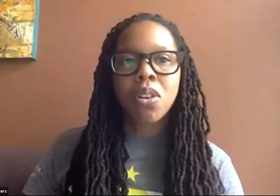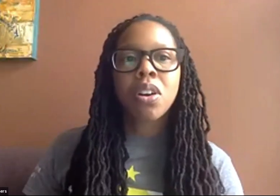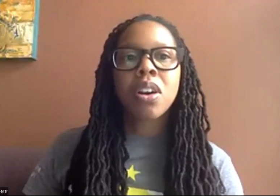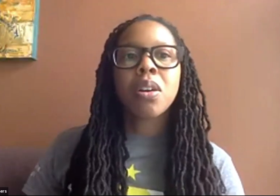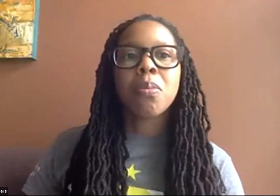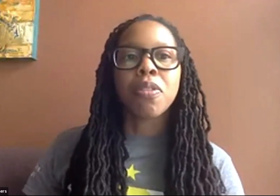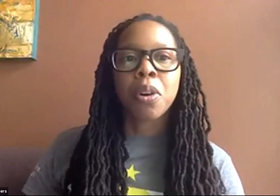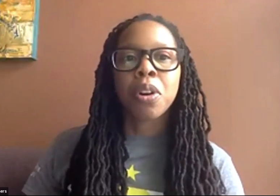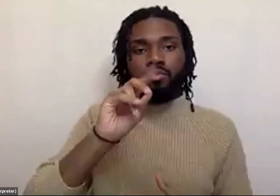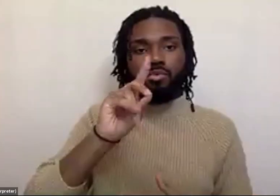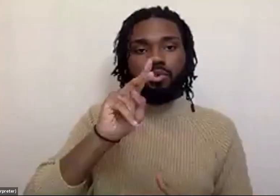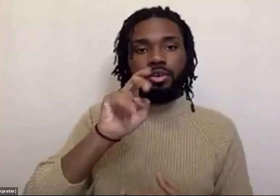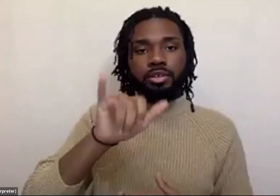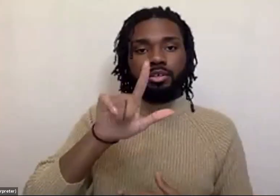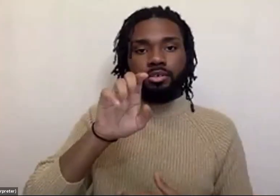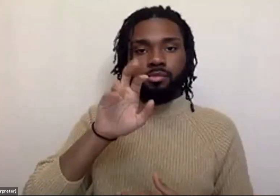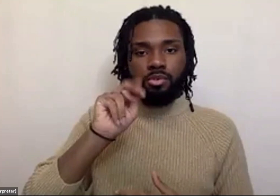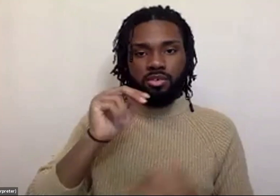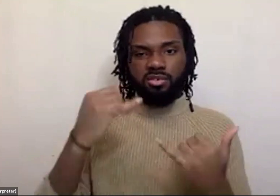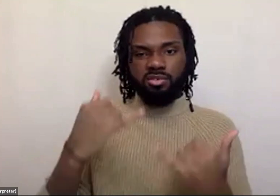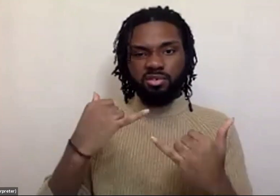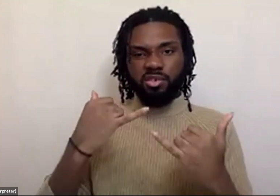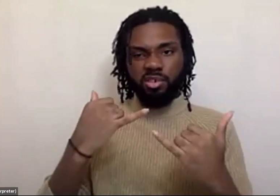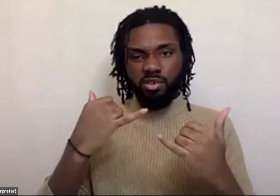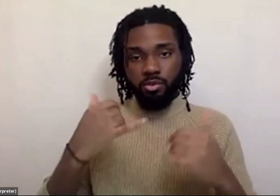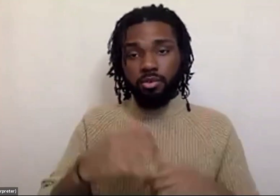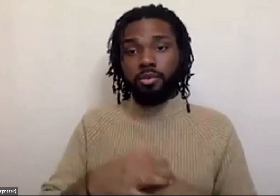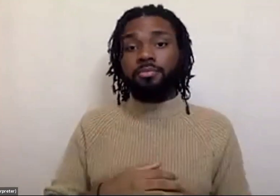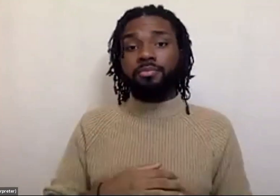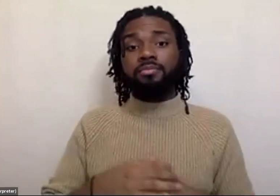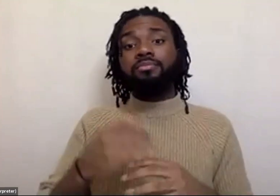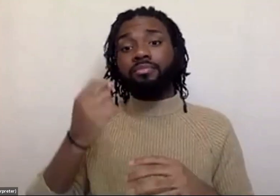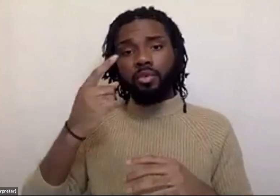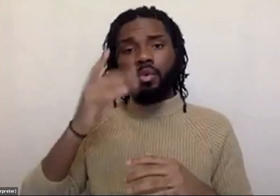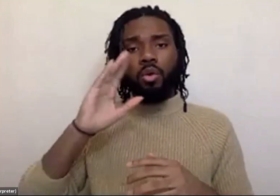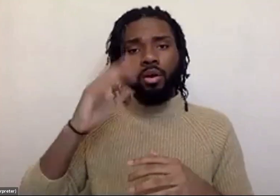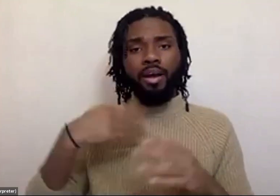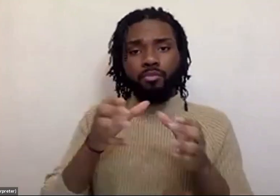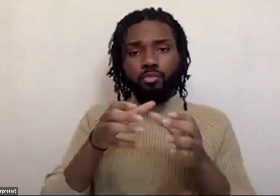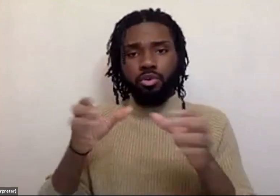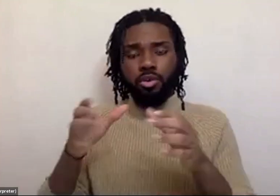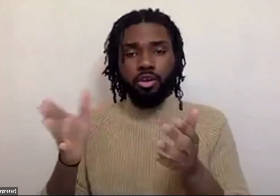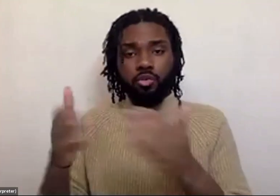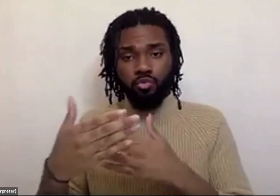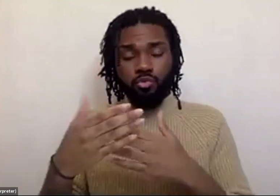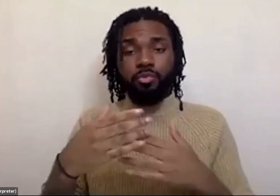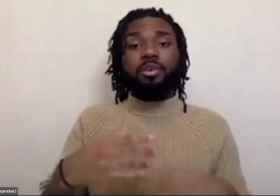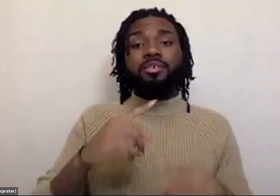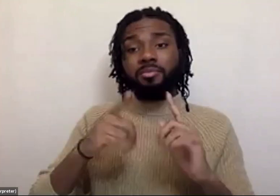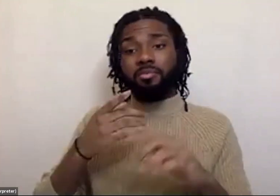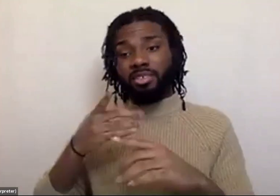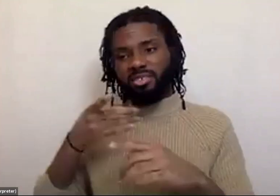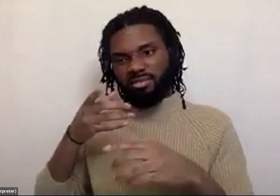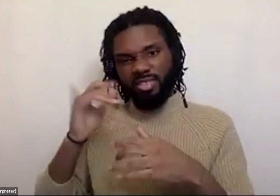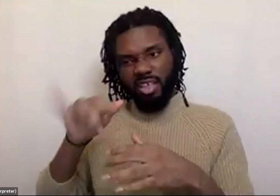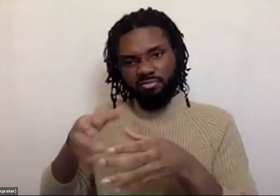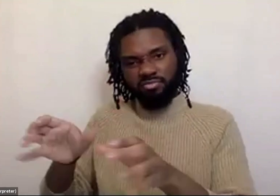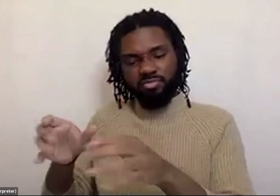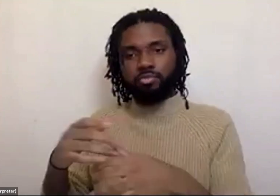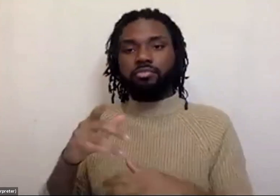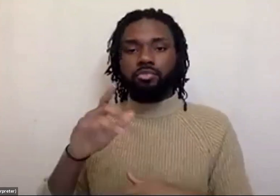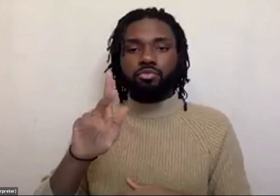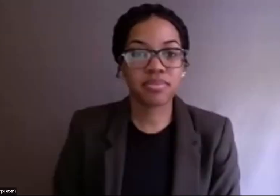LeBon before the breakout rooms and Crystal Butler after the breakout sessions. Some